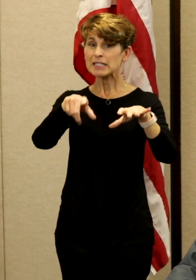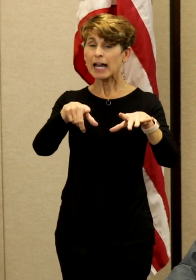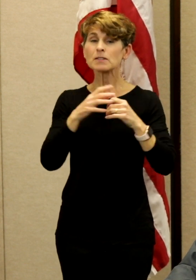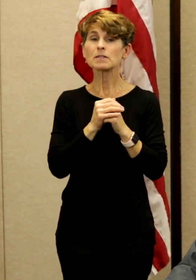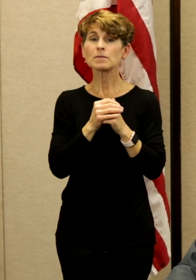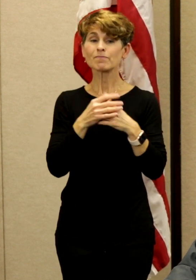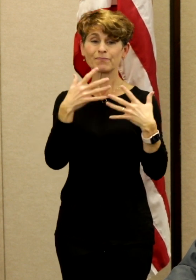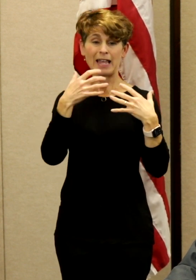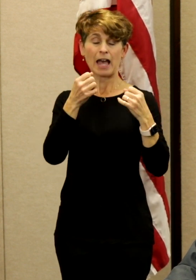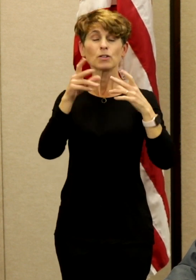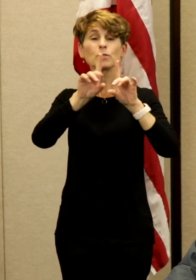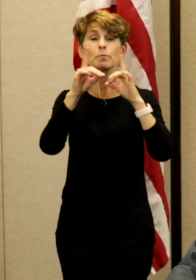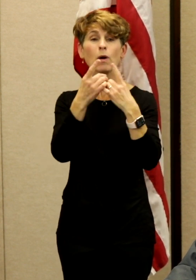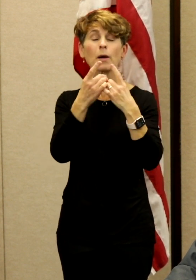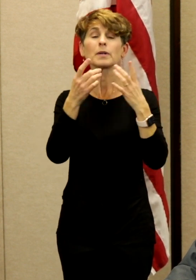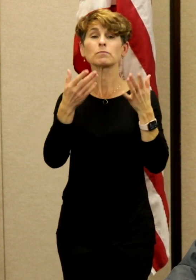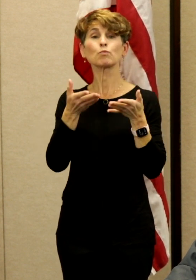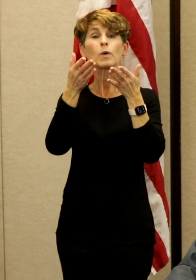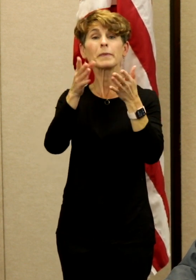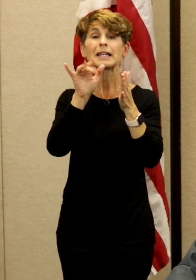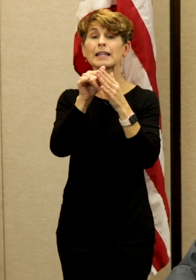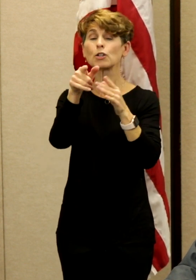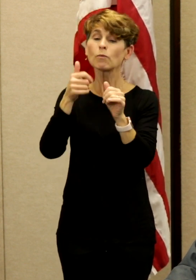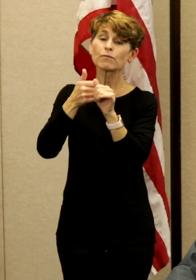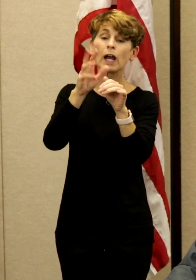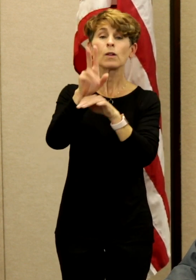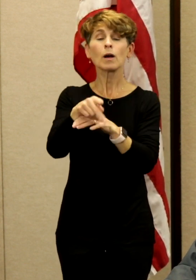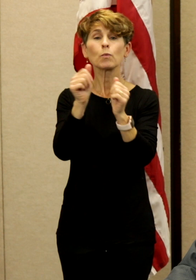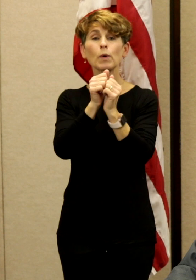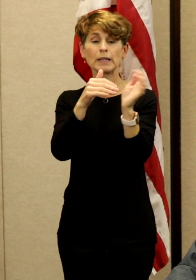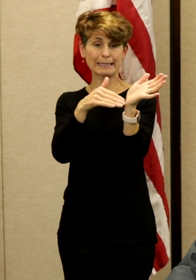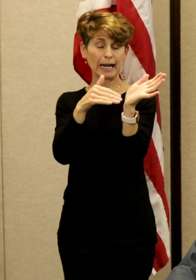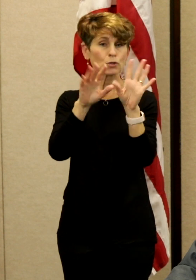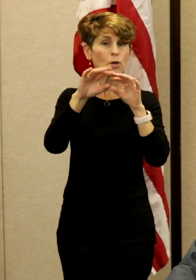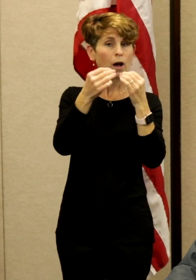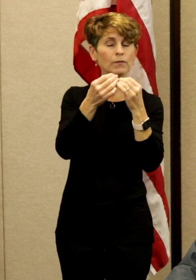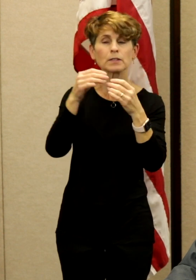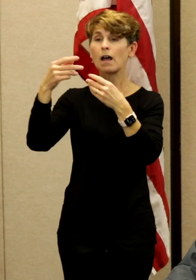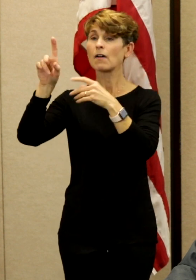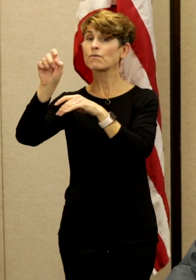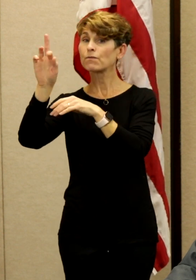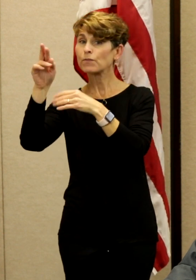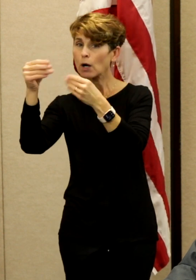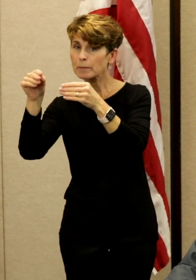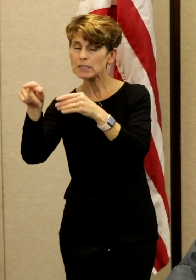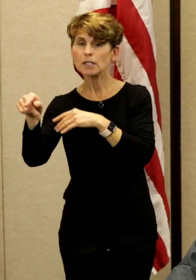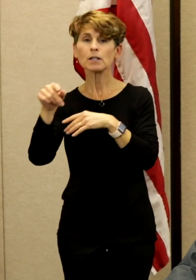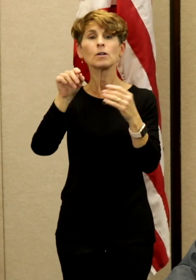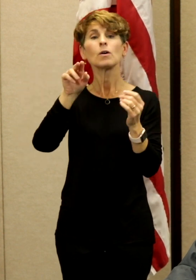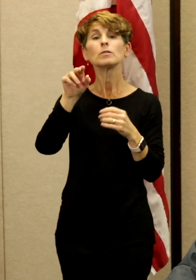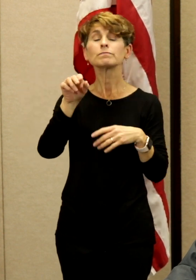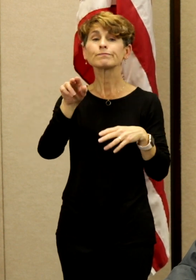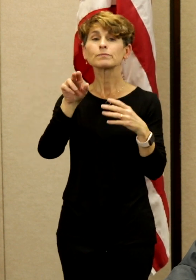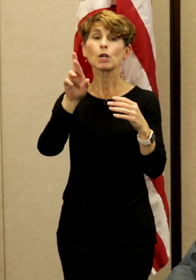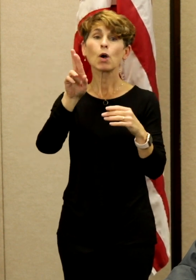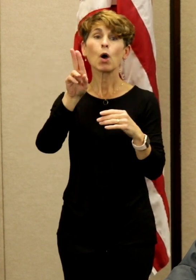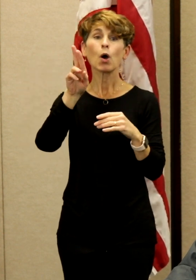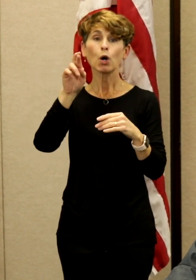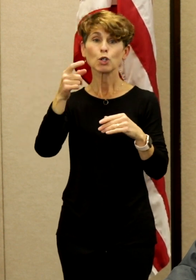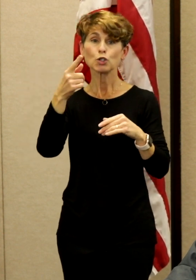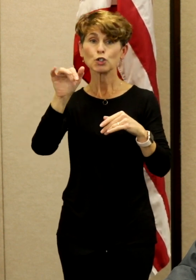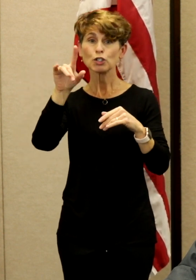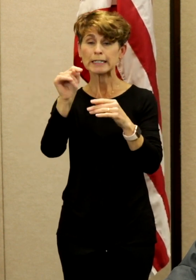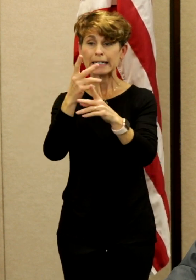the health department recommends that you follow up with your doctor's office, your pharmacy, urgent care, or hospital for a